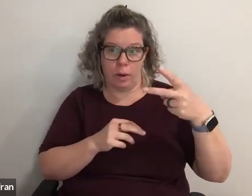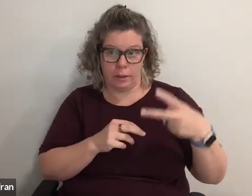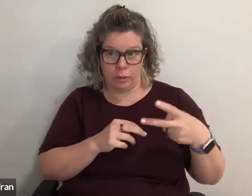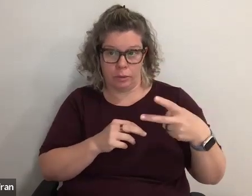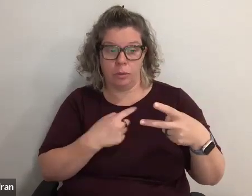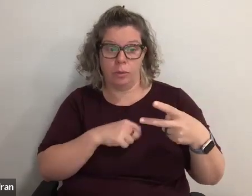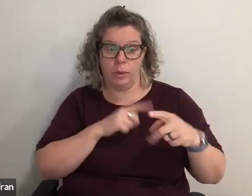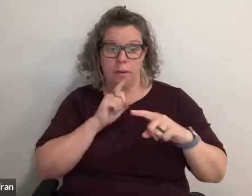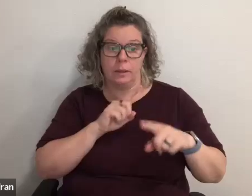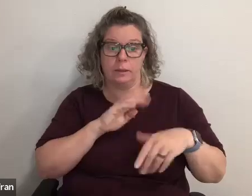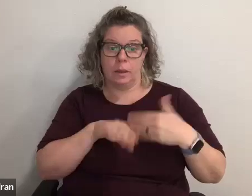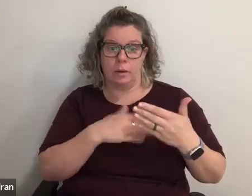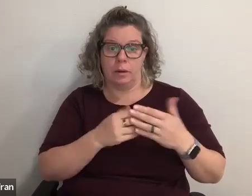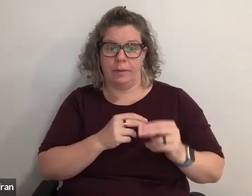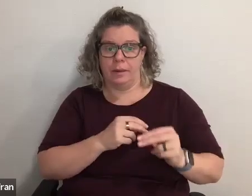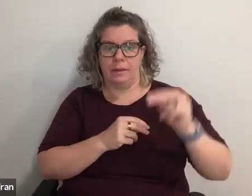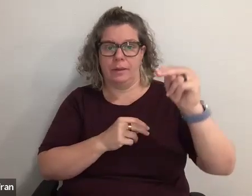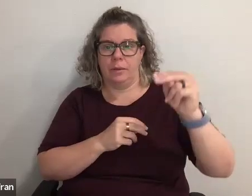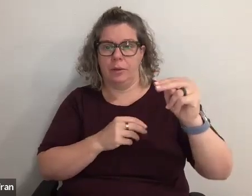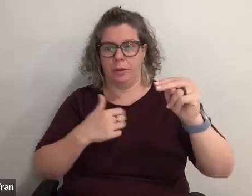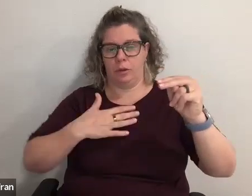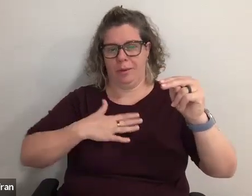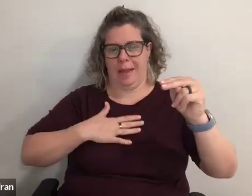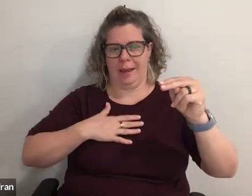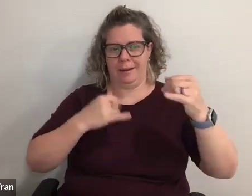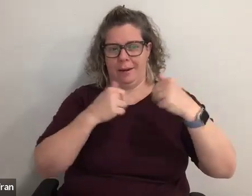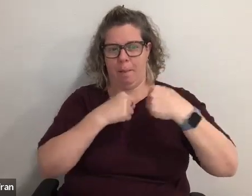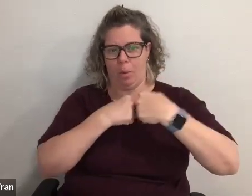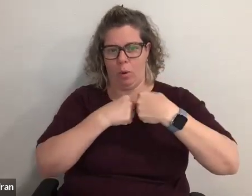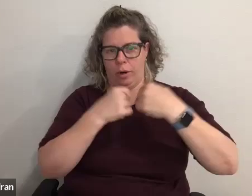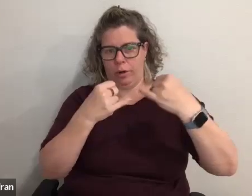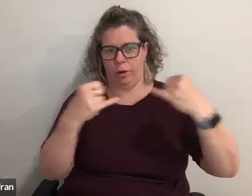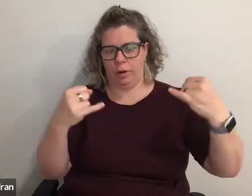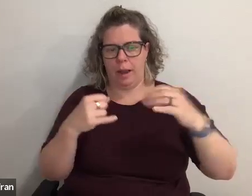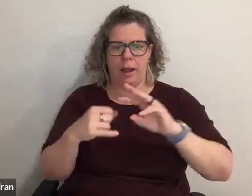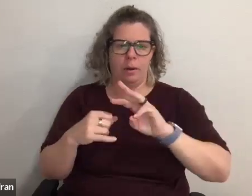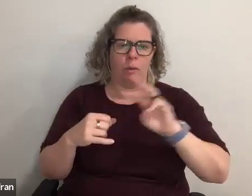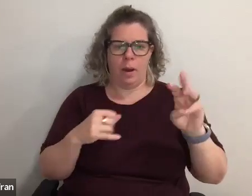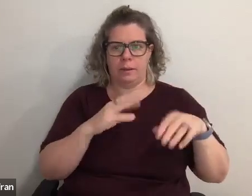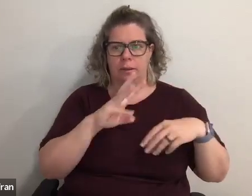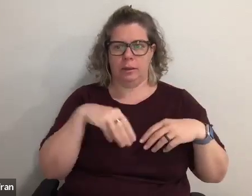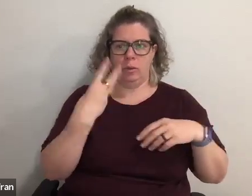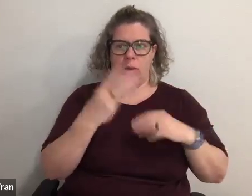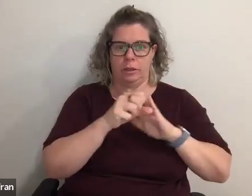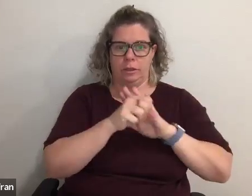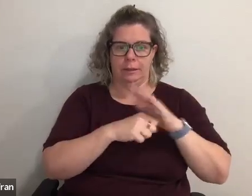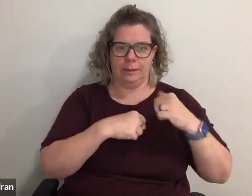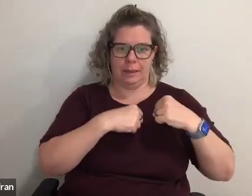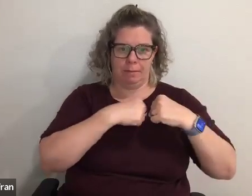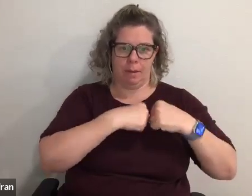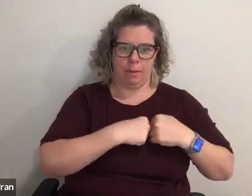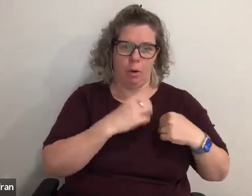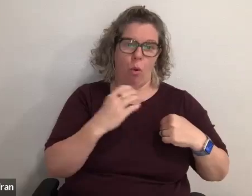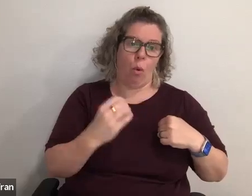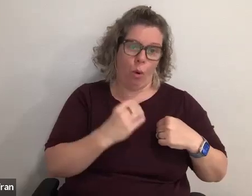So we respond all the way north to the Canadian border, west to Washington, a bit into Oregon, like the